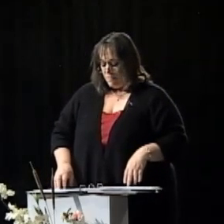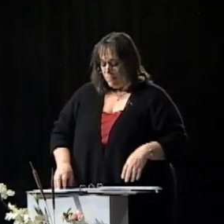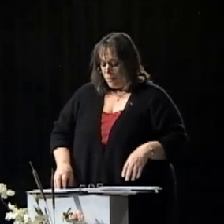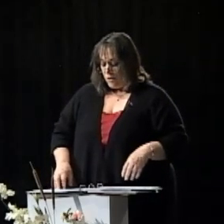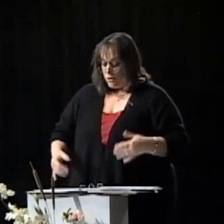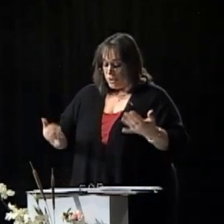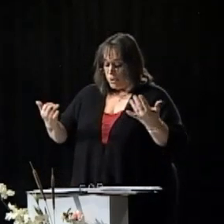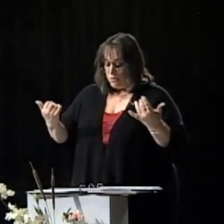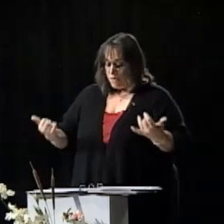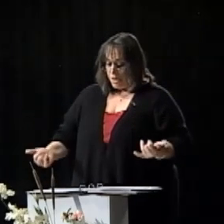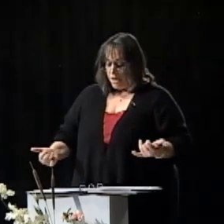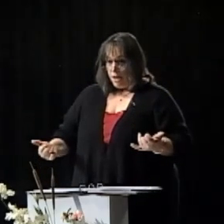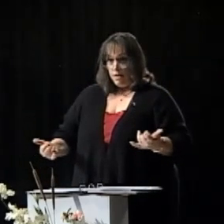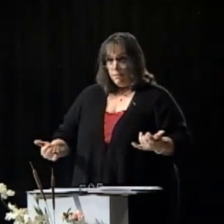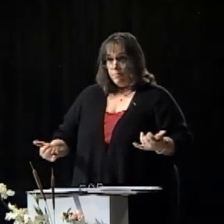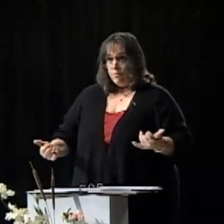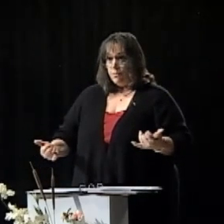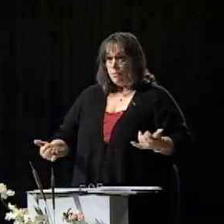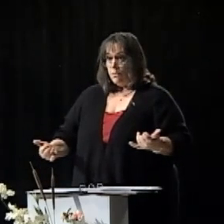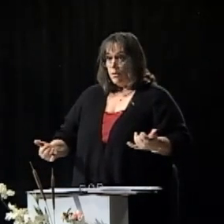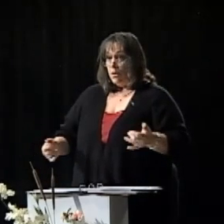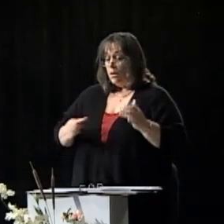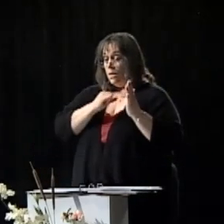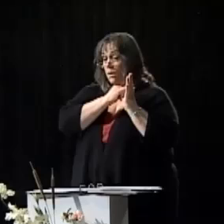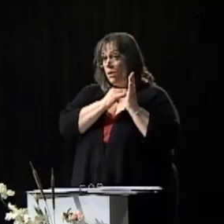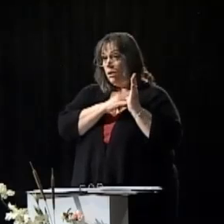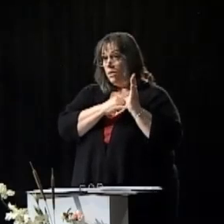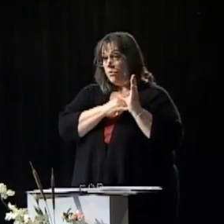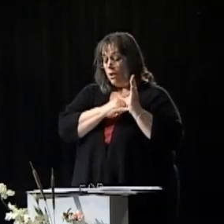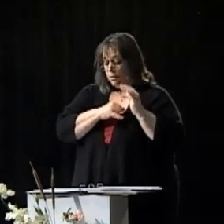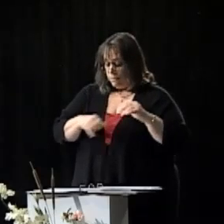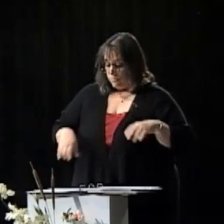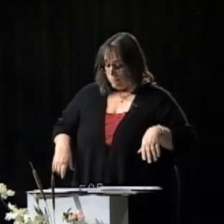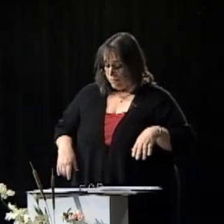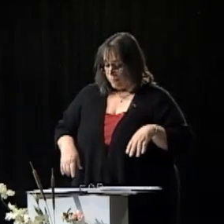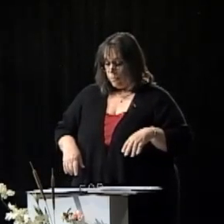You guys can do today is art.